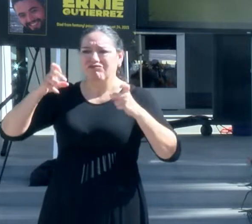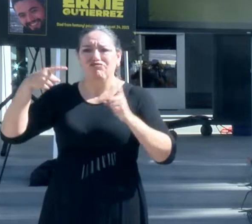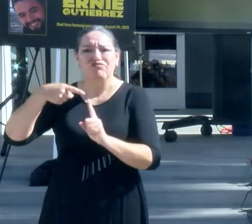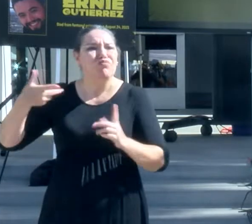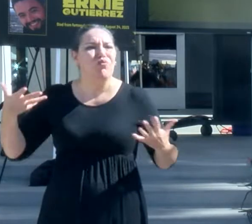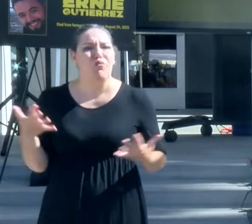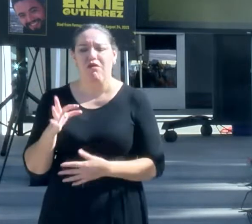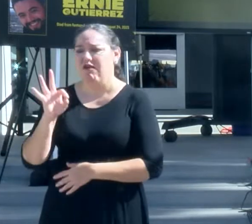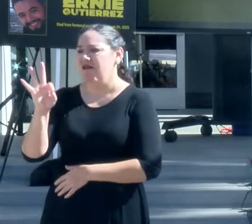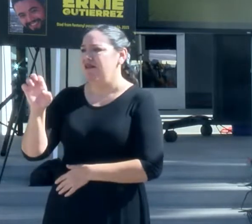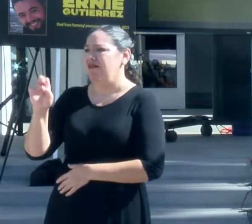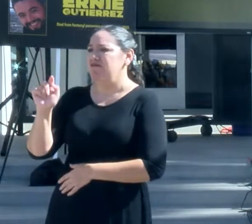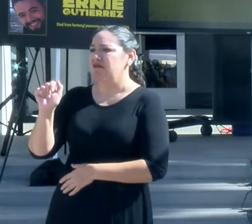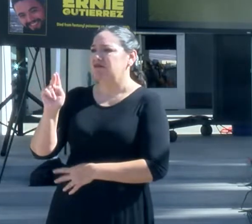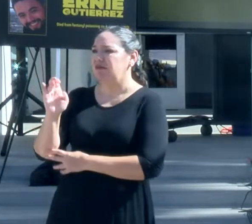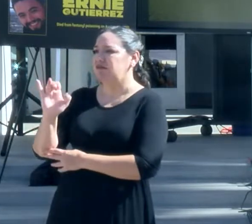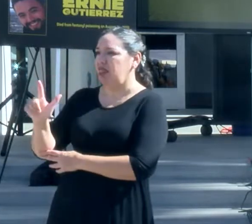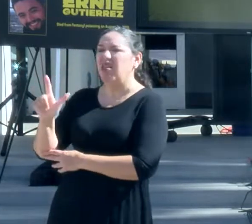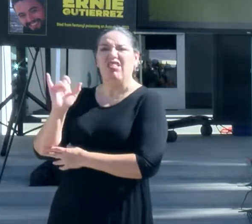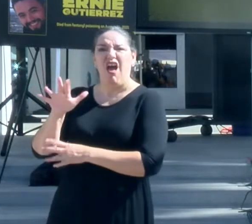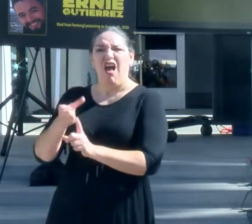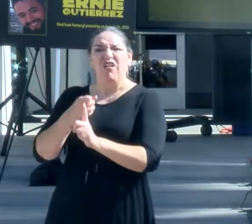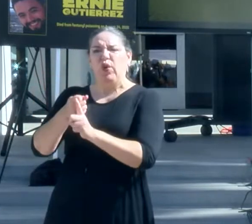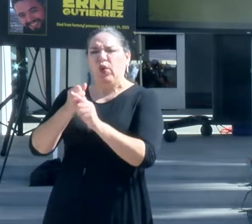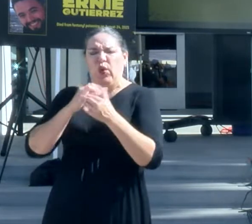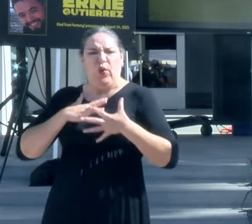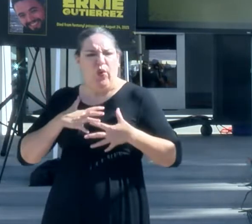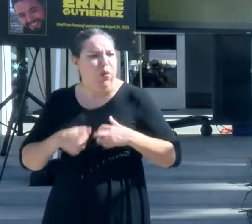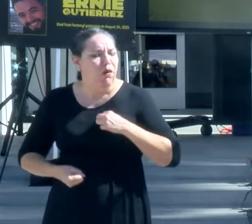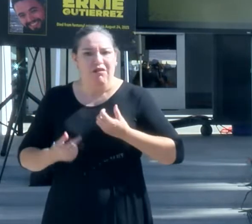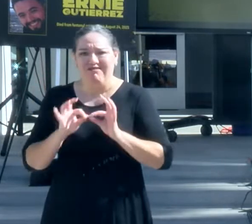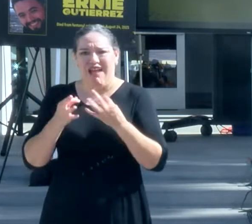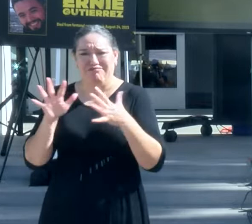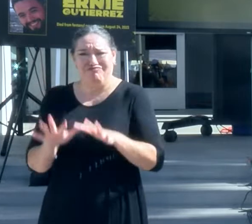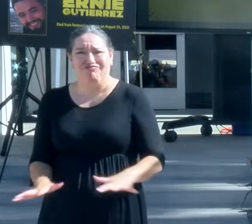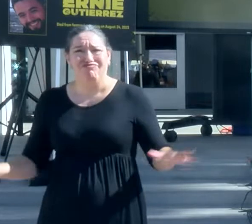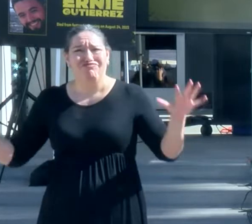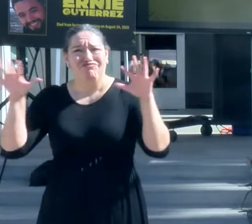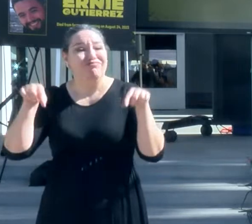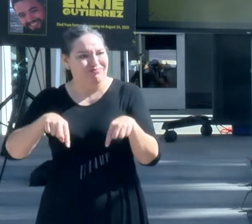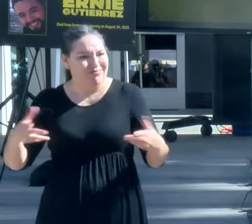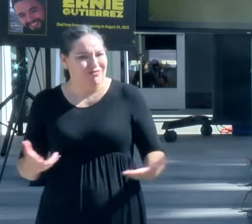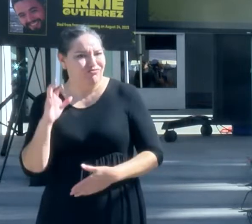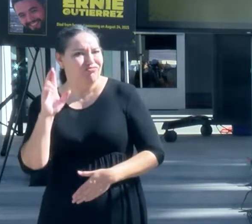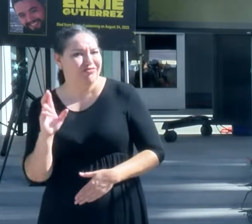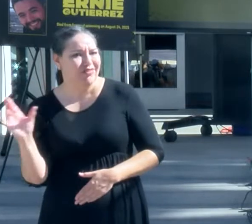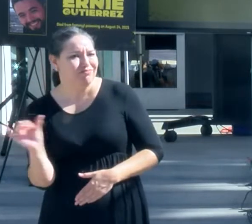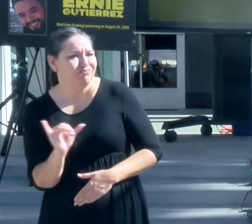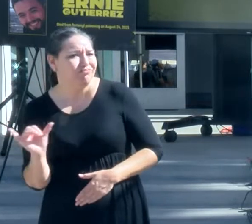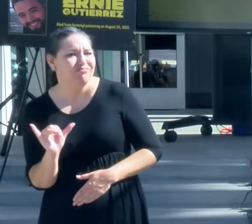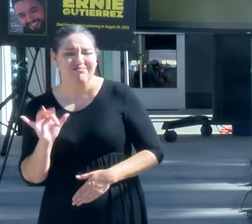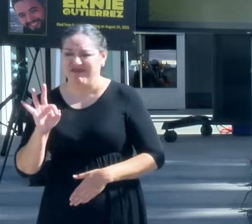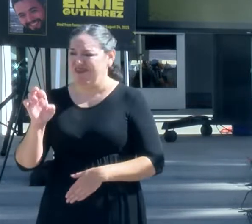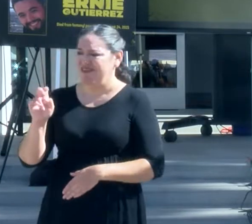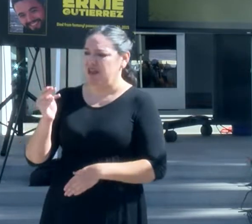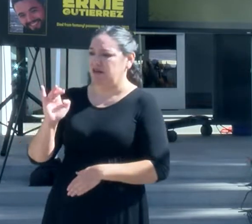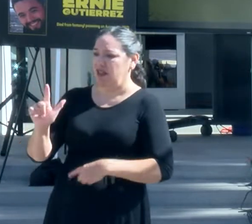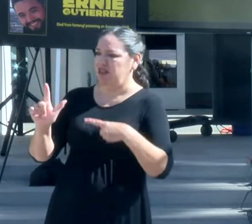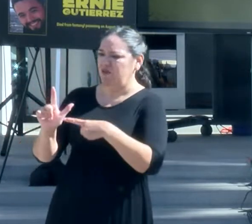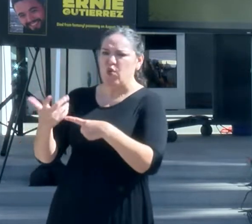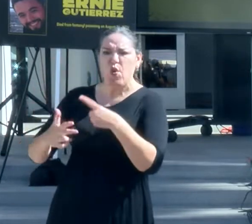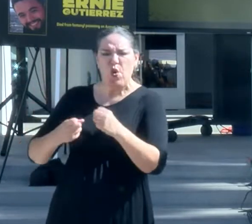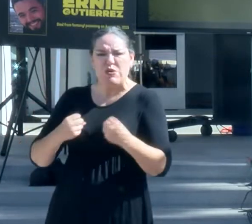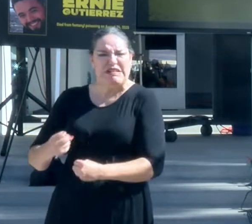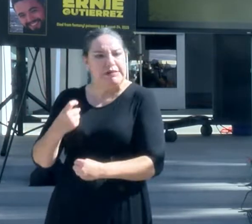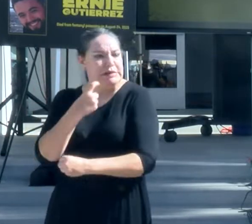and it is devastating families throughout the nation and here in Riverside County. Fentanyl is highly addictive and is a